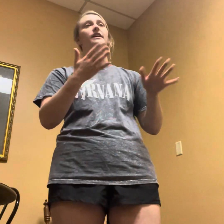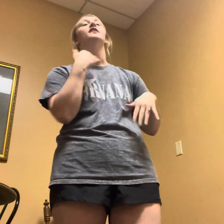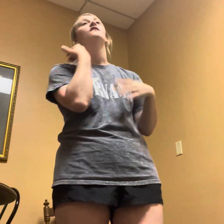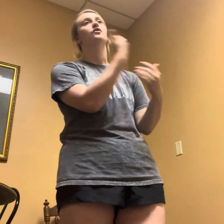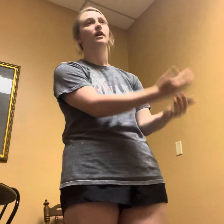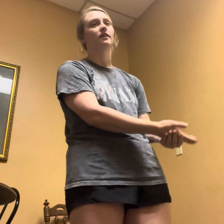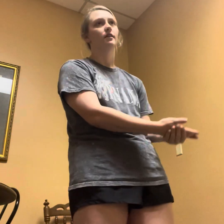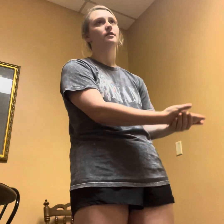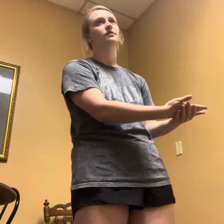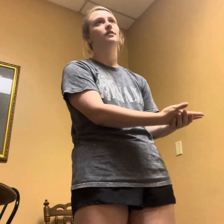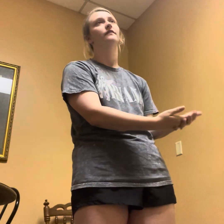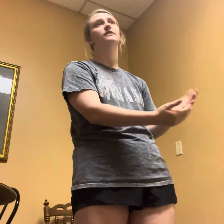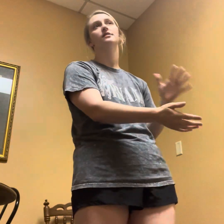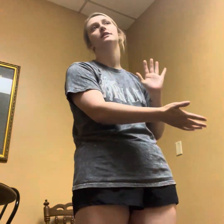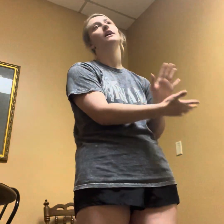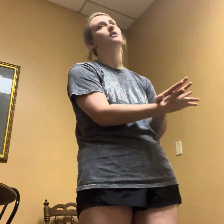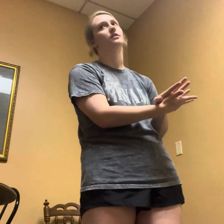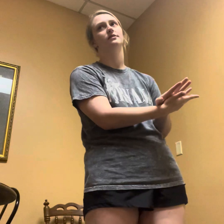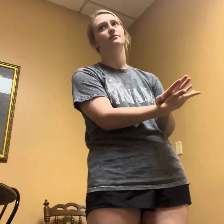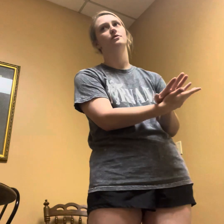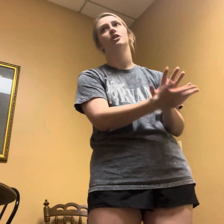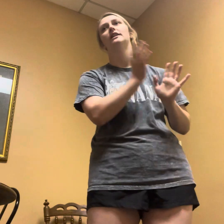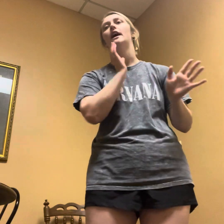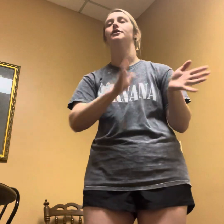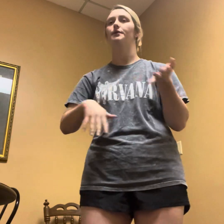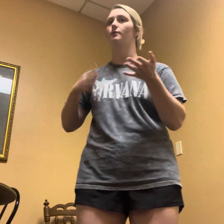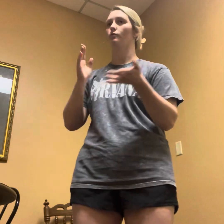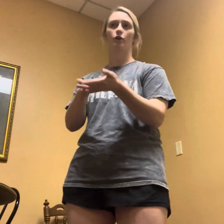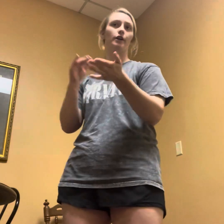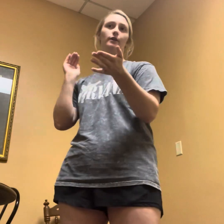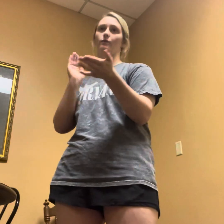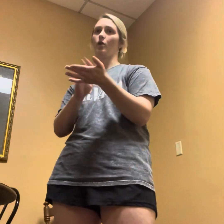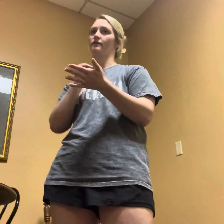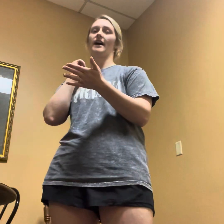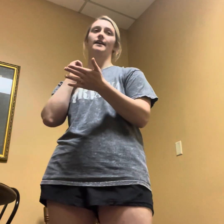if you physically cannot demonstrate that, you can run, walk fast,